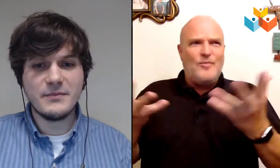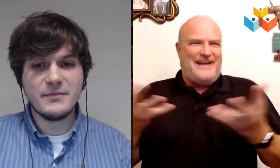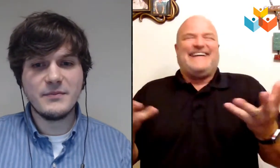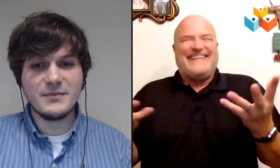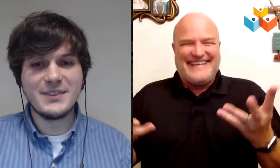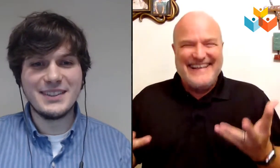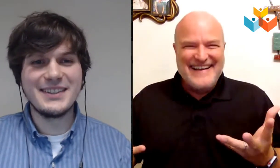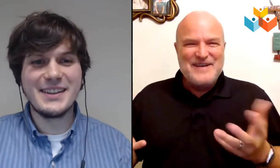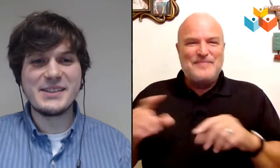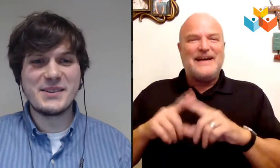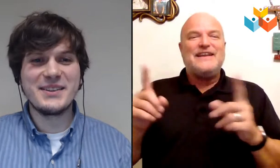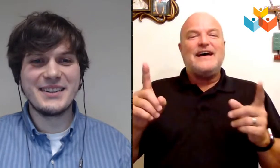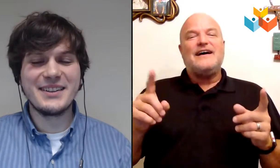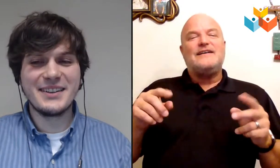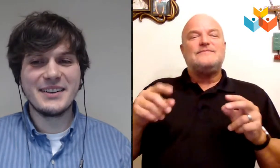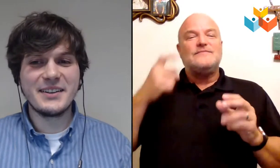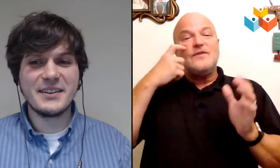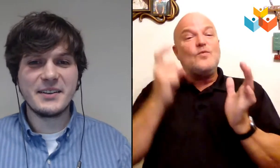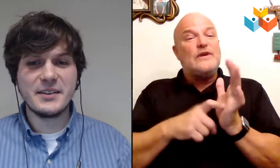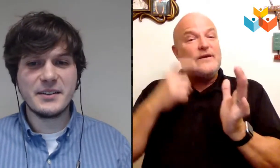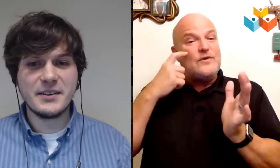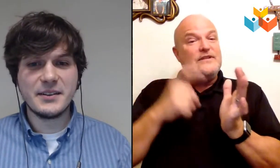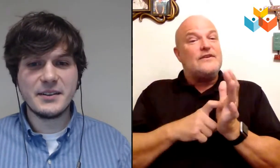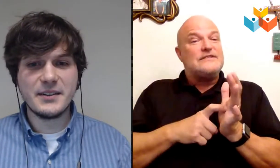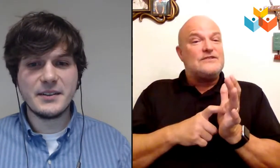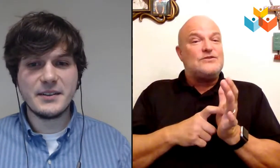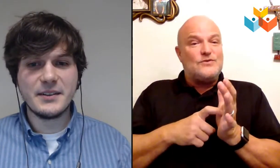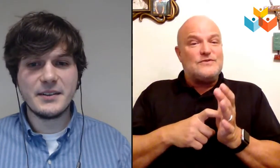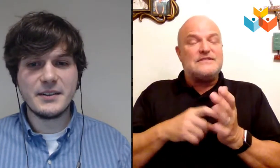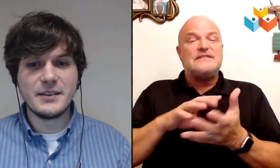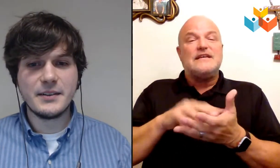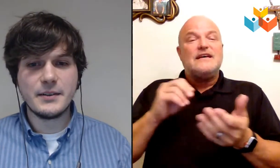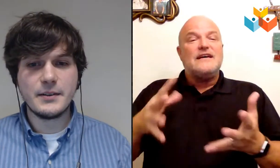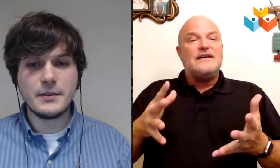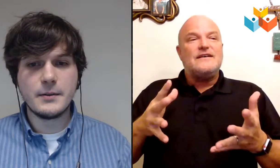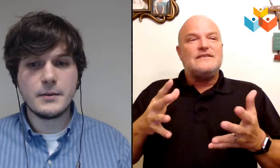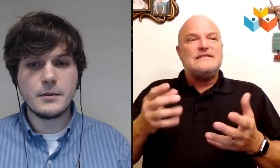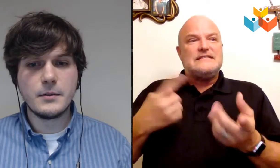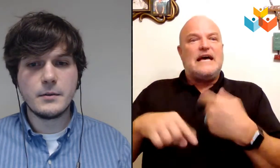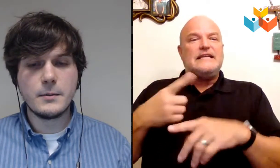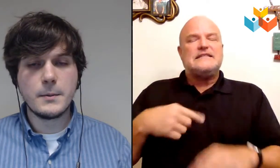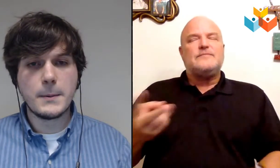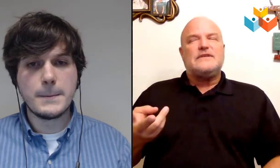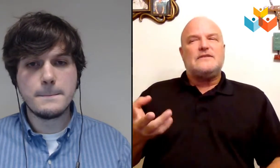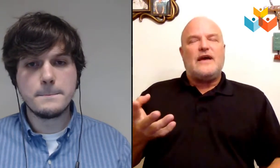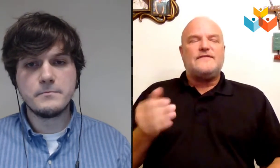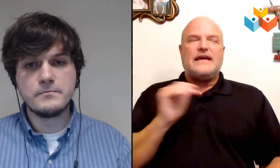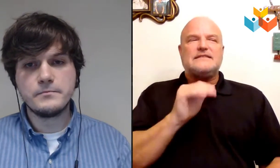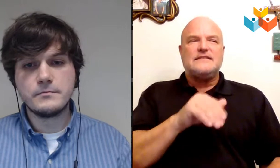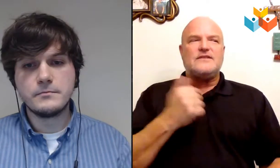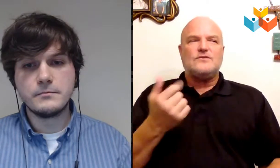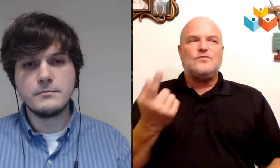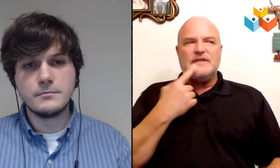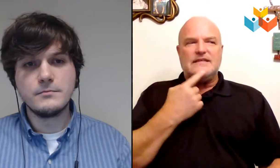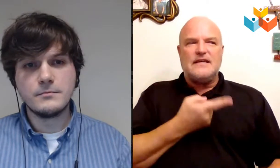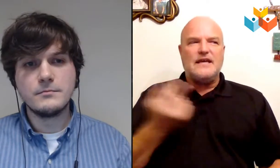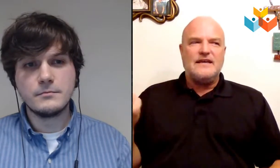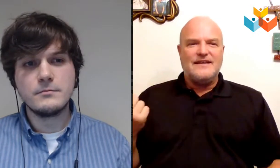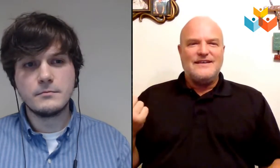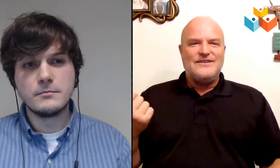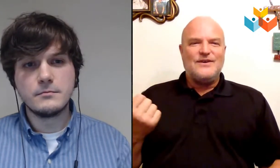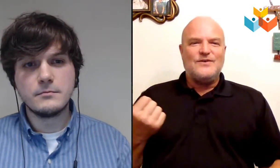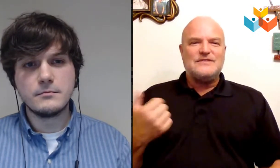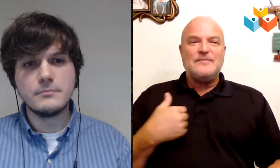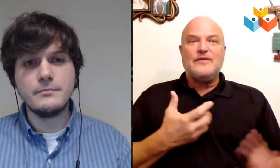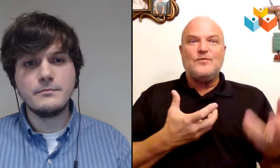say? Oh. But we notice the students signing something and have to ask another student what they